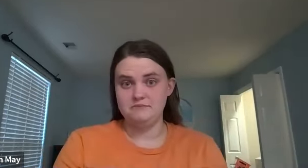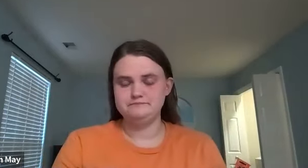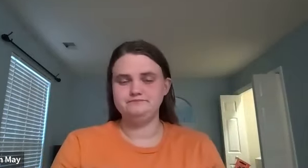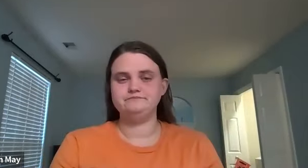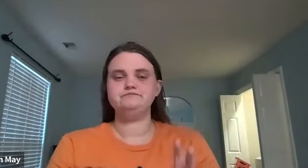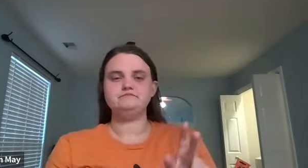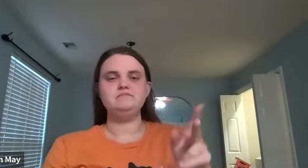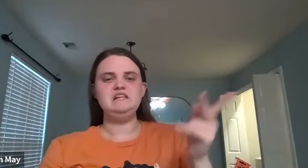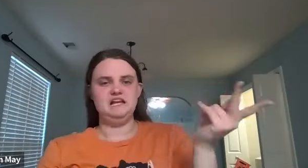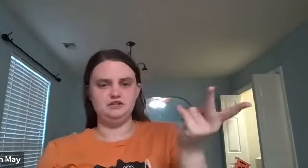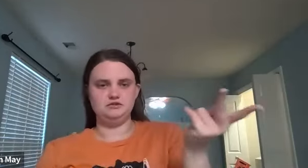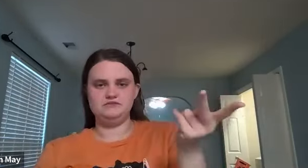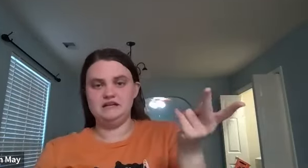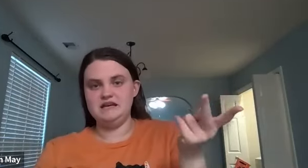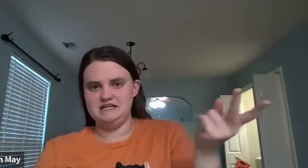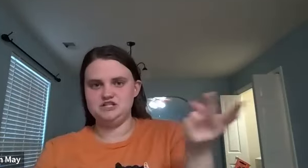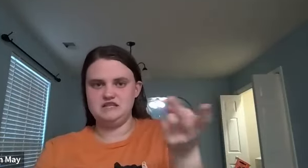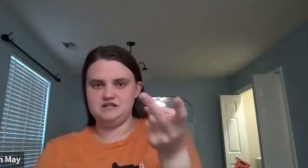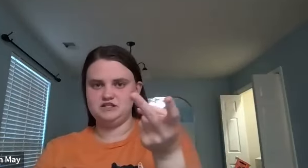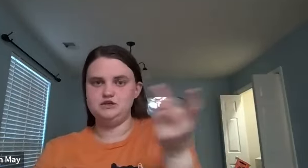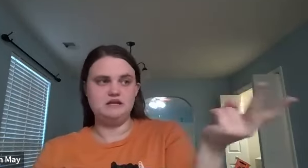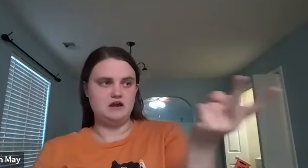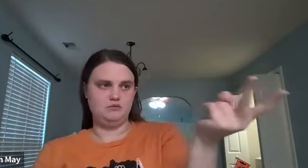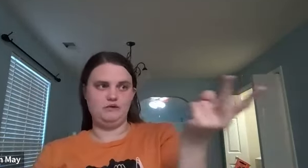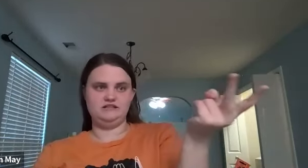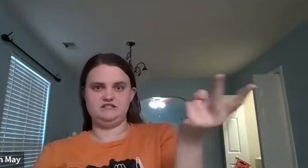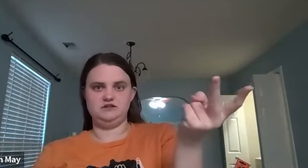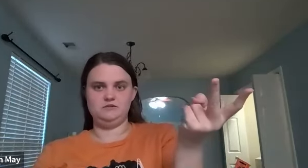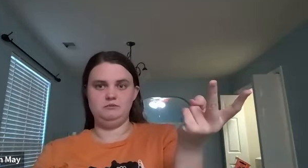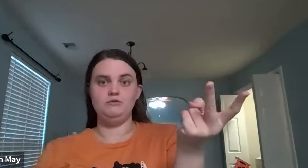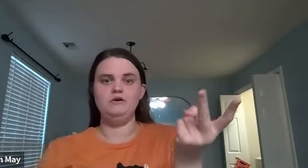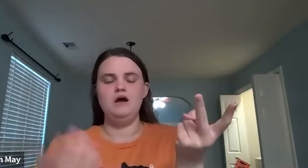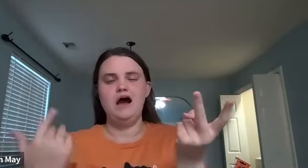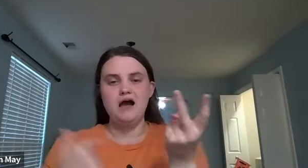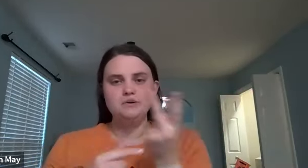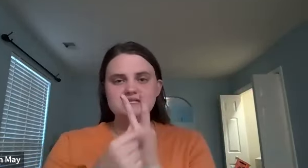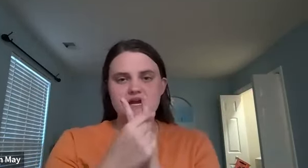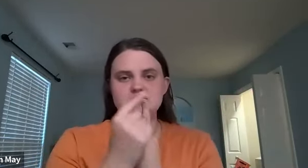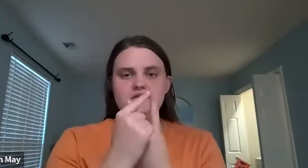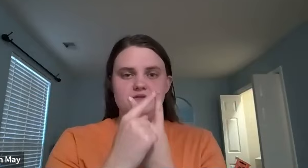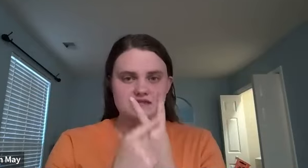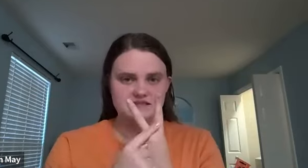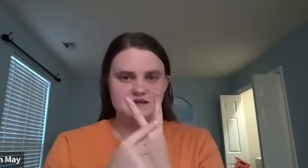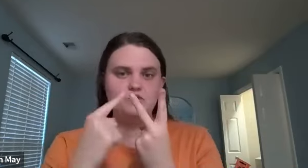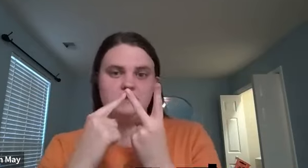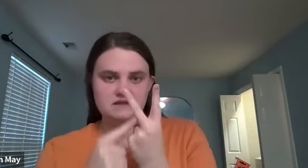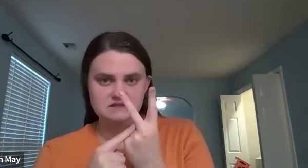they. And you'll, again, it's just that two, but now you're pointing to two different people. I always imagine that this is someone and this is